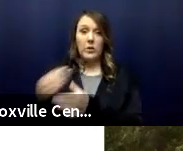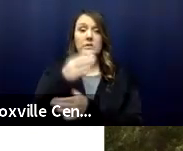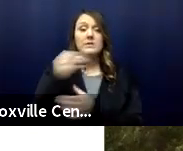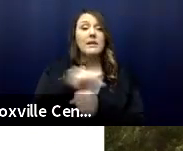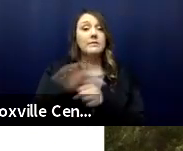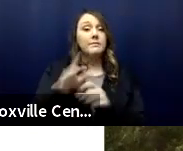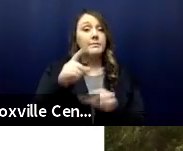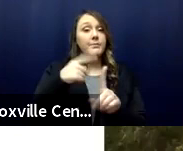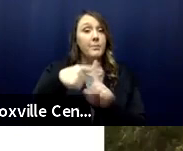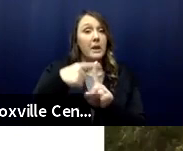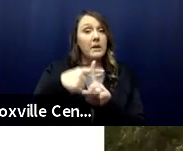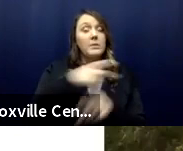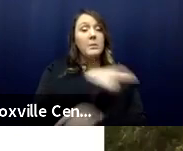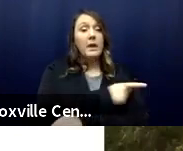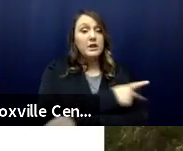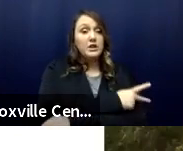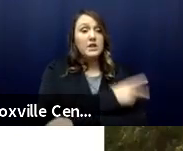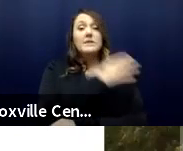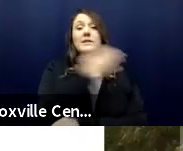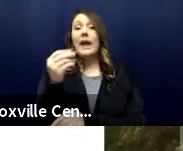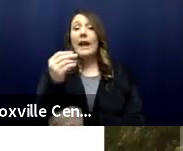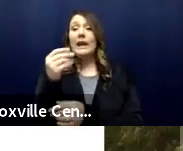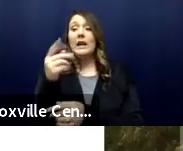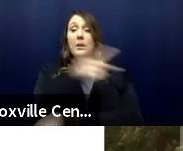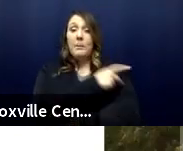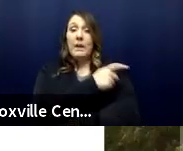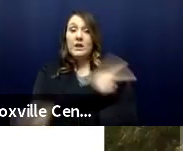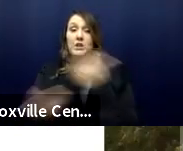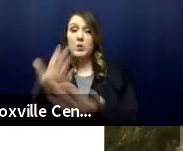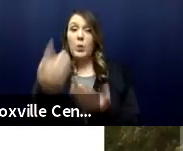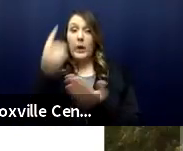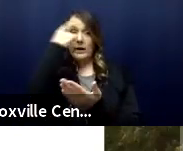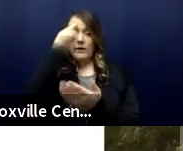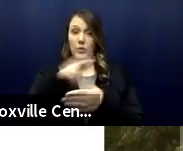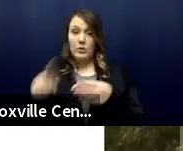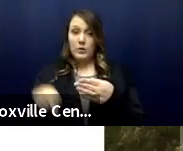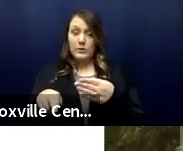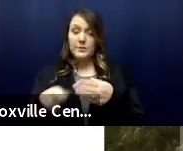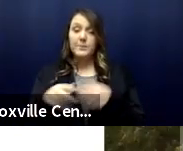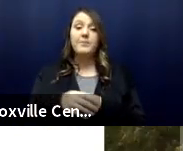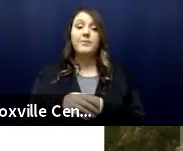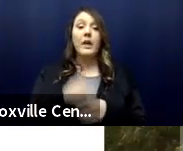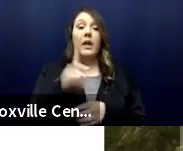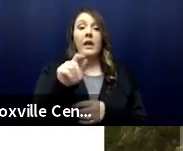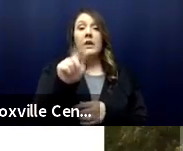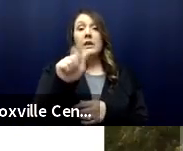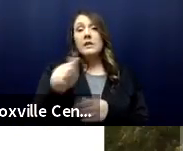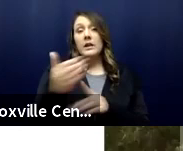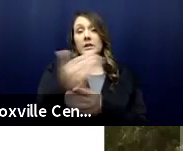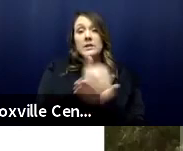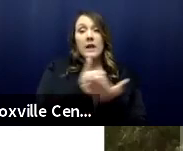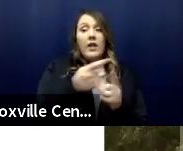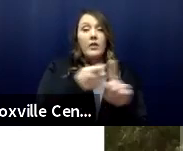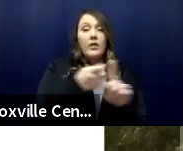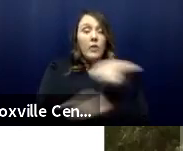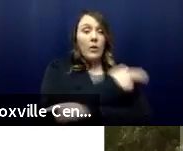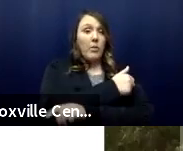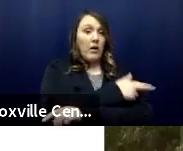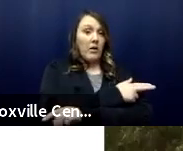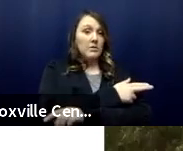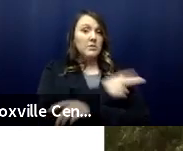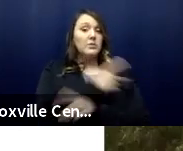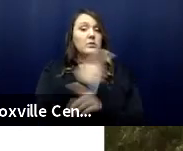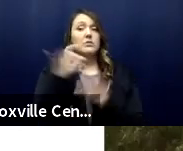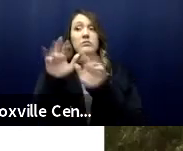and the patients with pending test results in the hospital. These data are gathered from the information hospitals put into the Tennessee